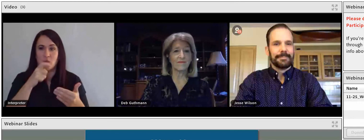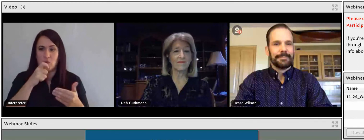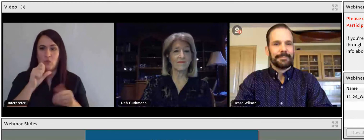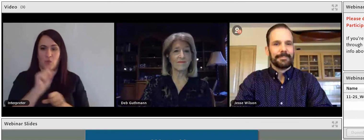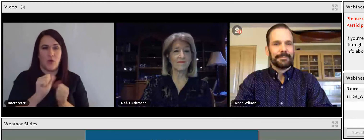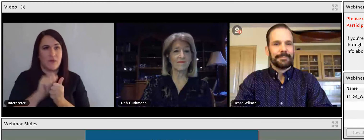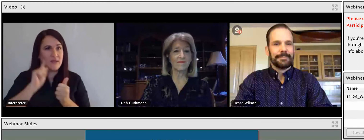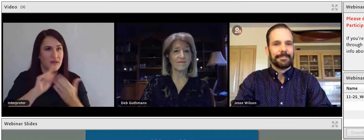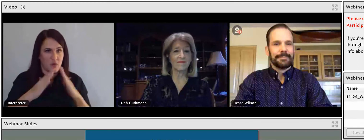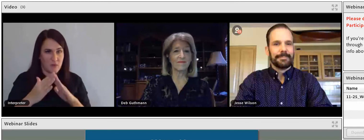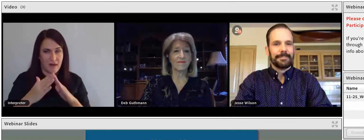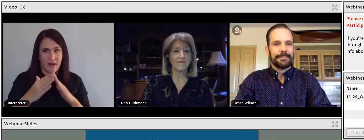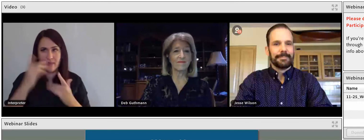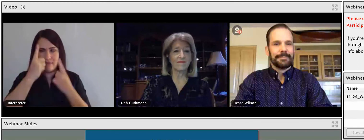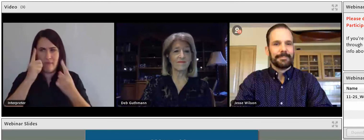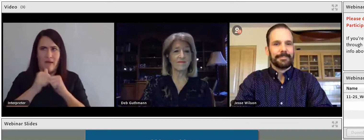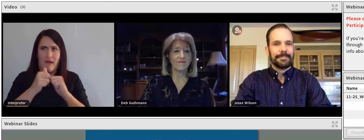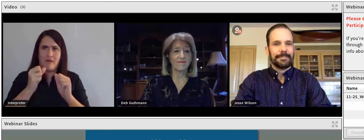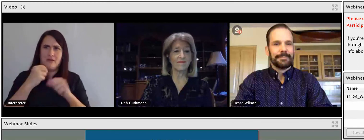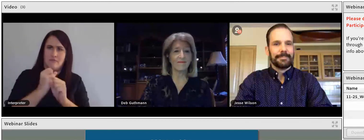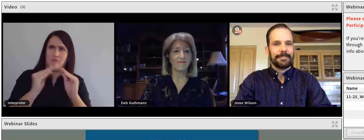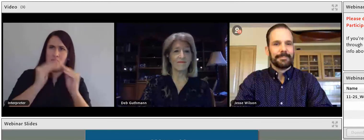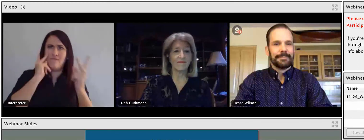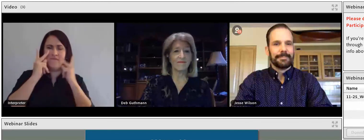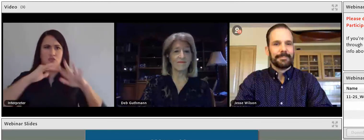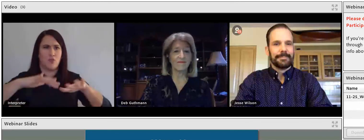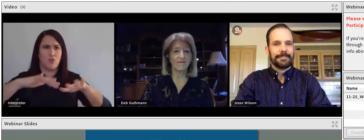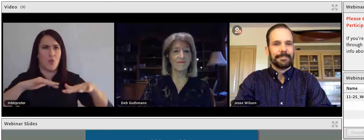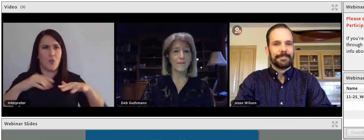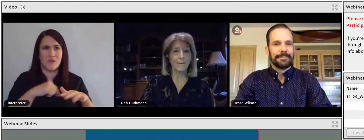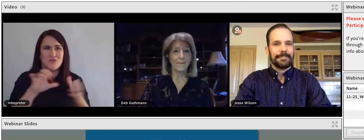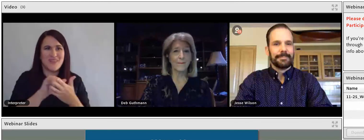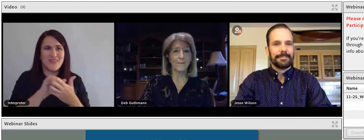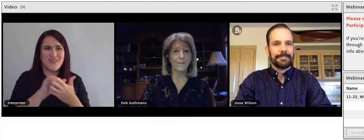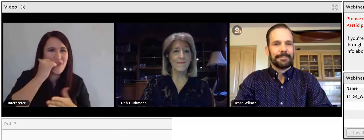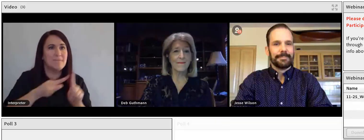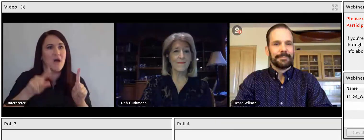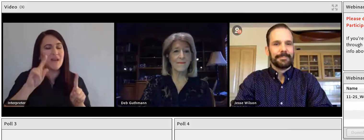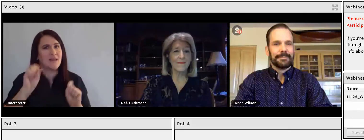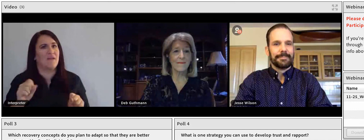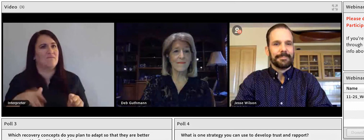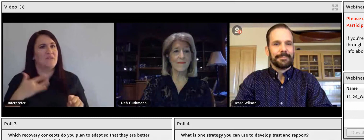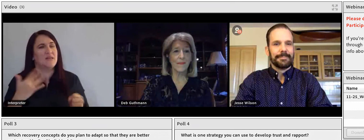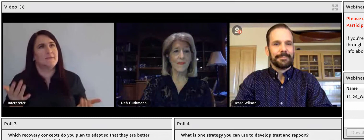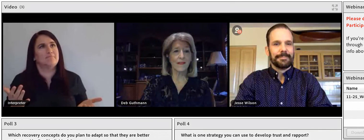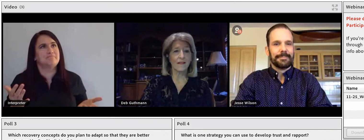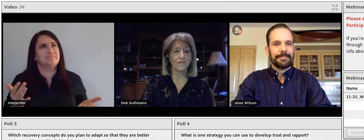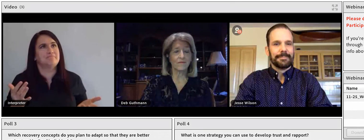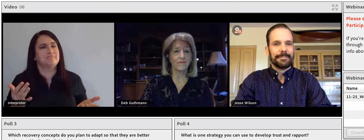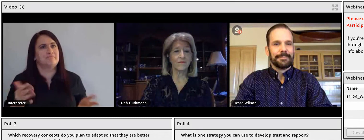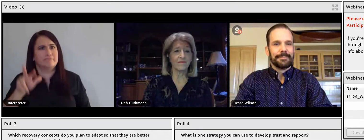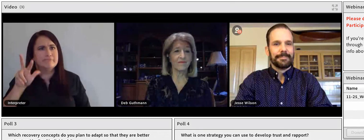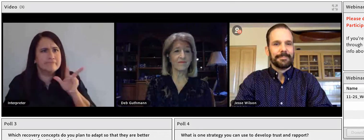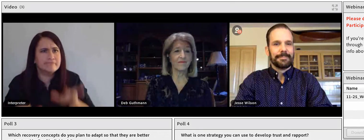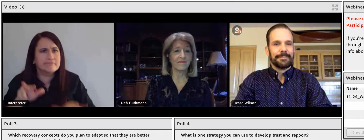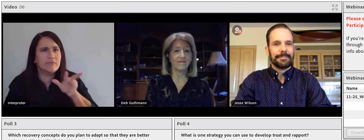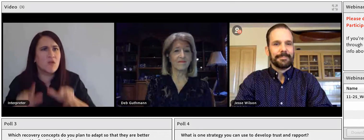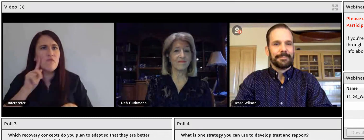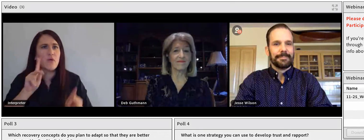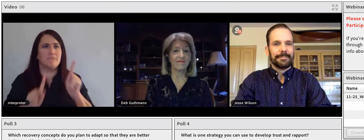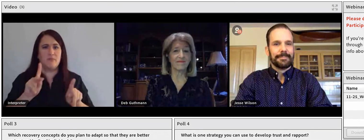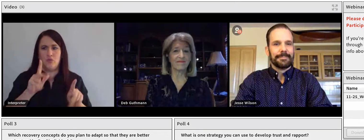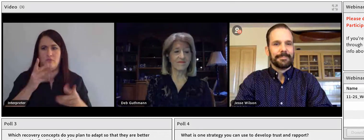deaf community to think about how to make things more visual because we do it every day, but that can feel a little bit awkward for people